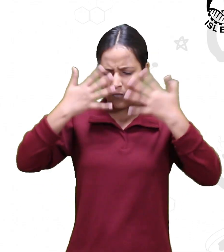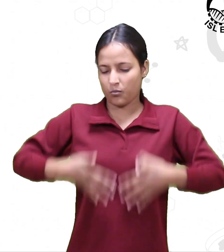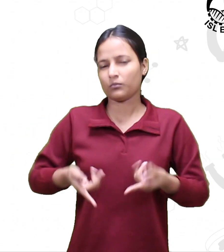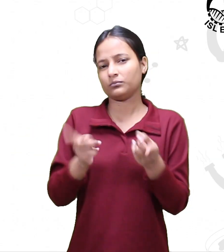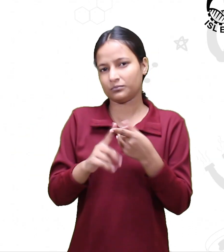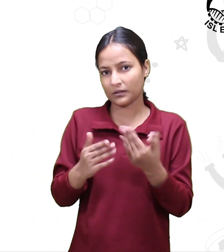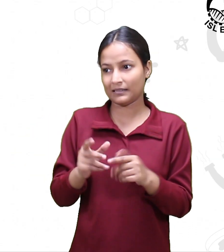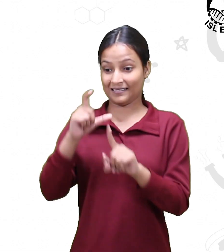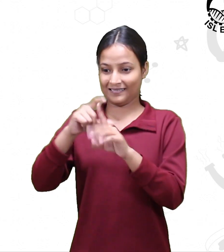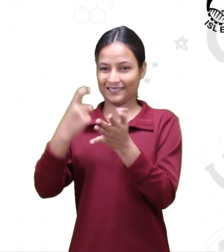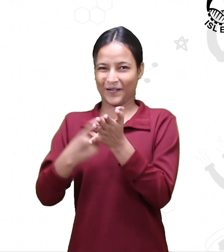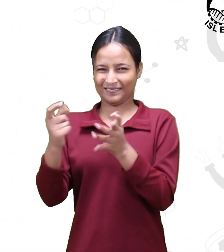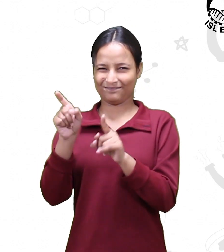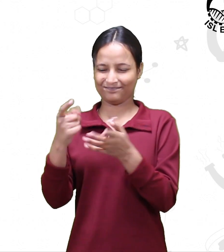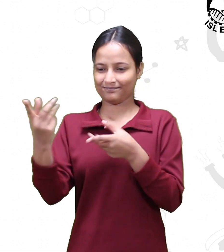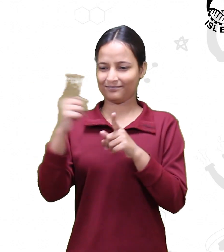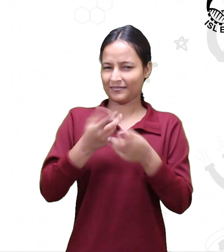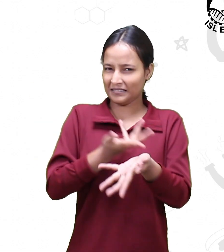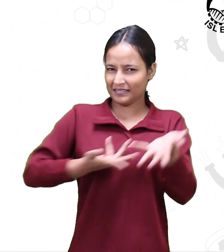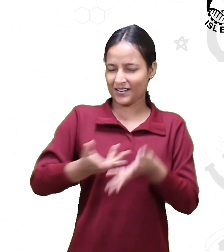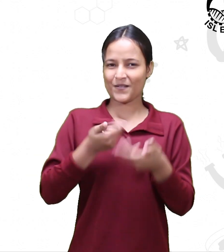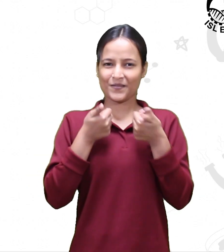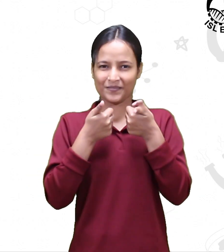the cells to behave abnormally and to turn